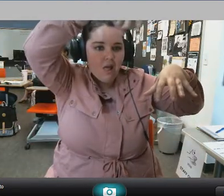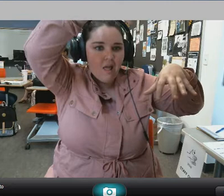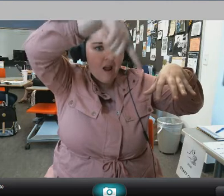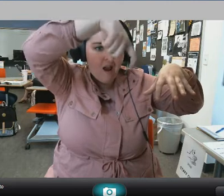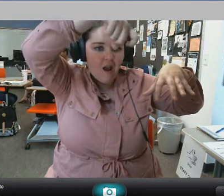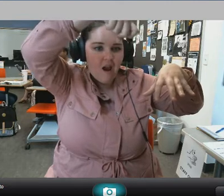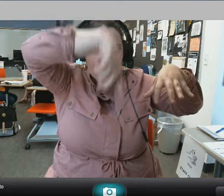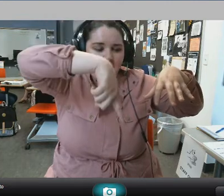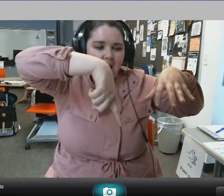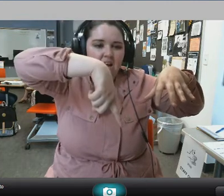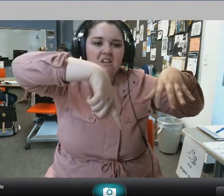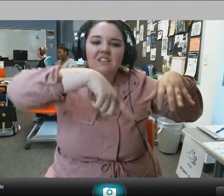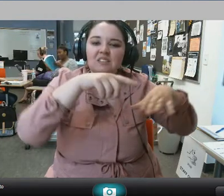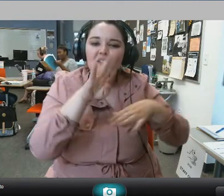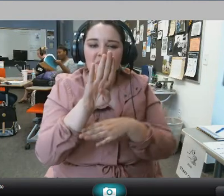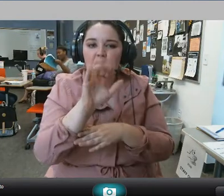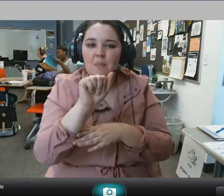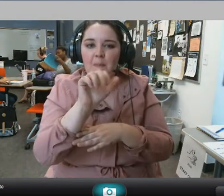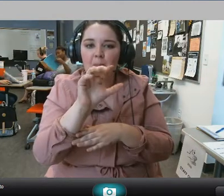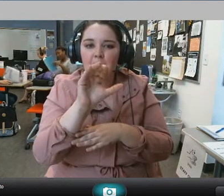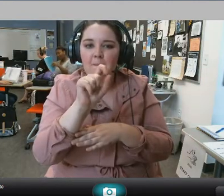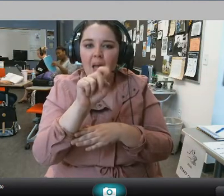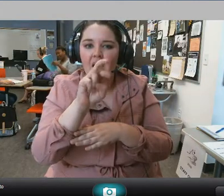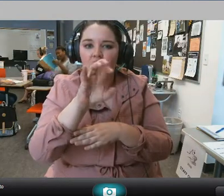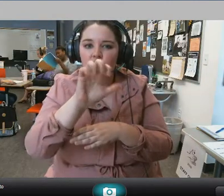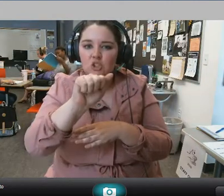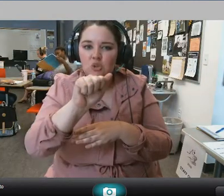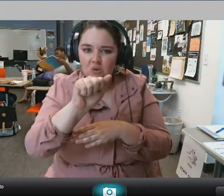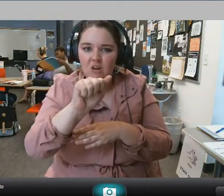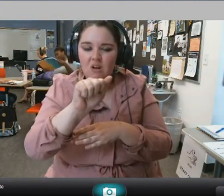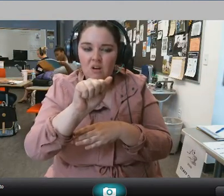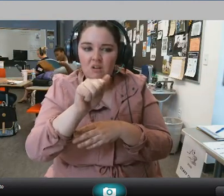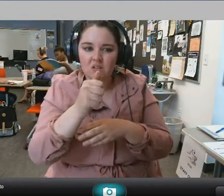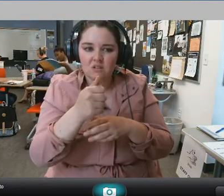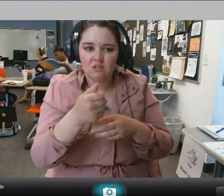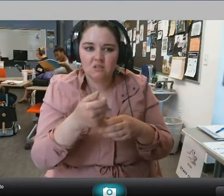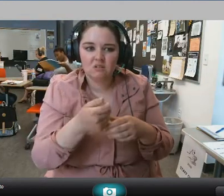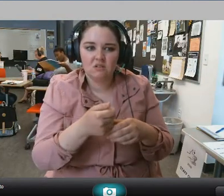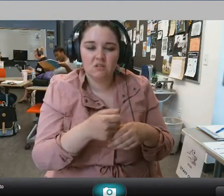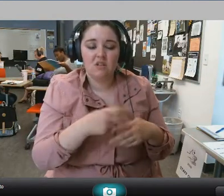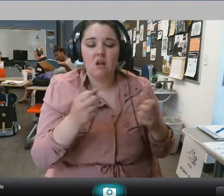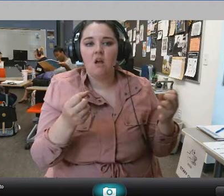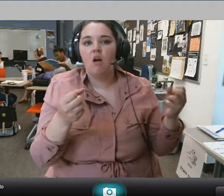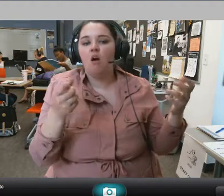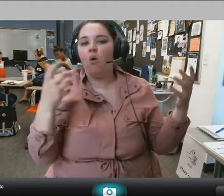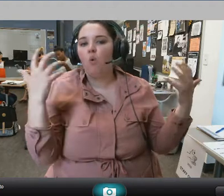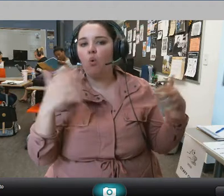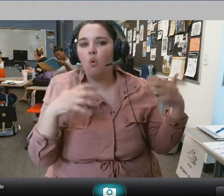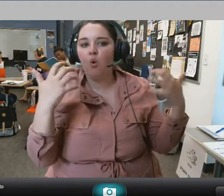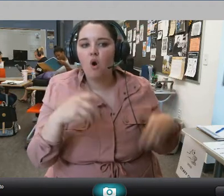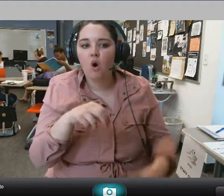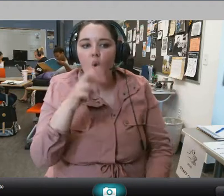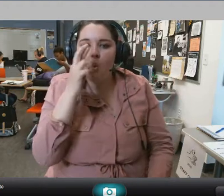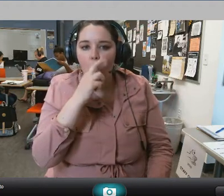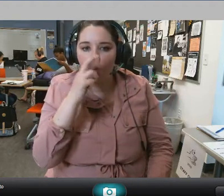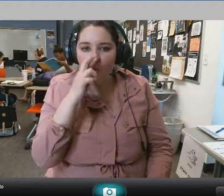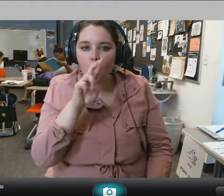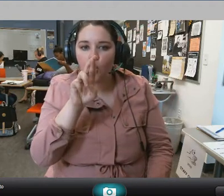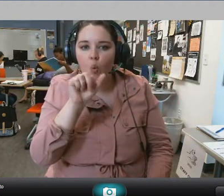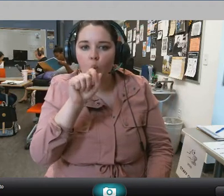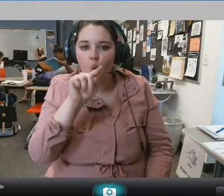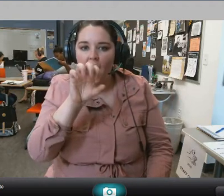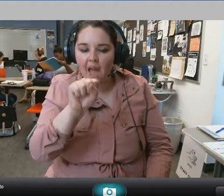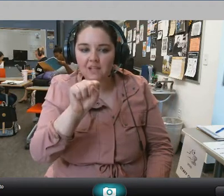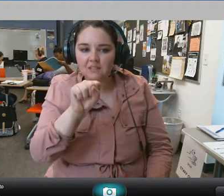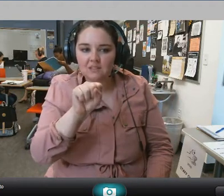And thousands of rats would race about on it. It was too dark in